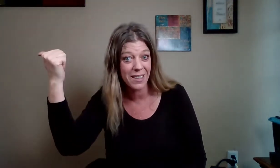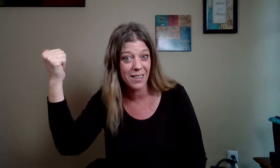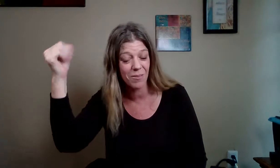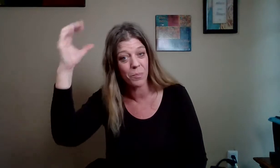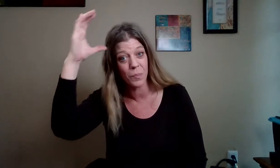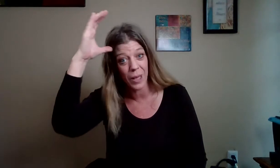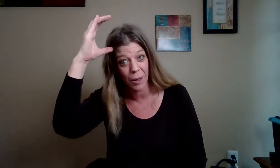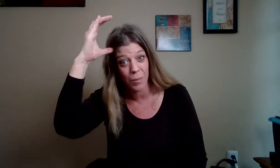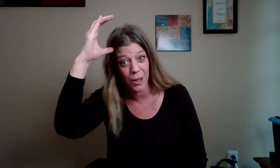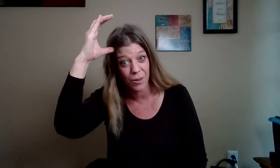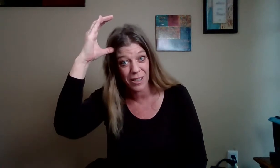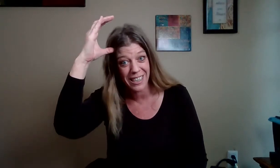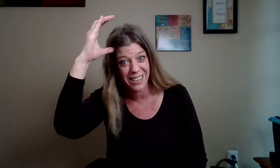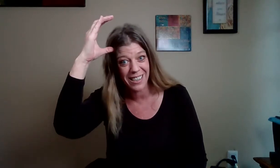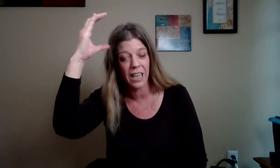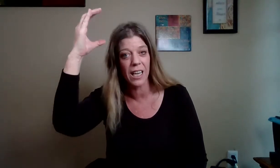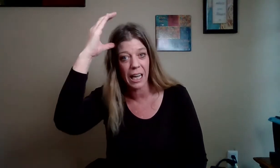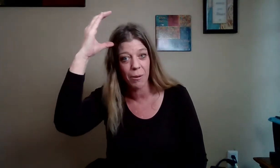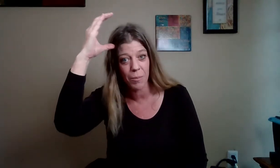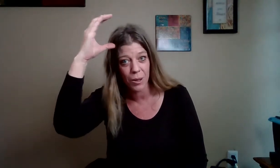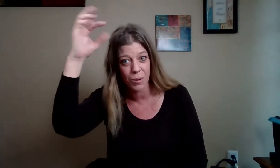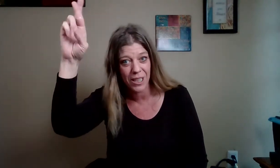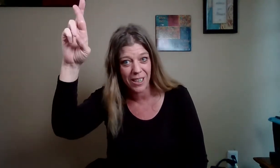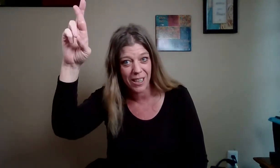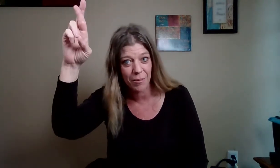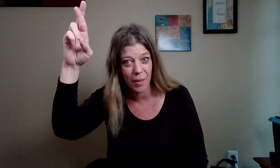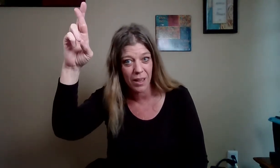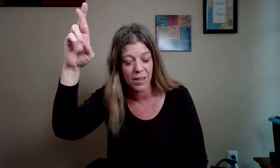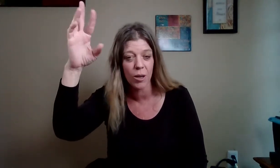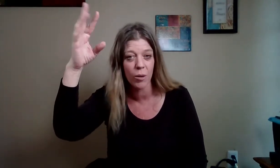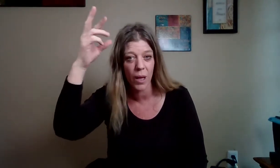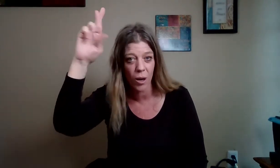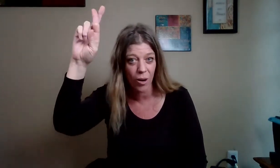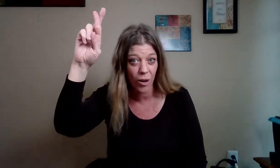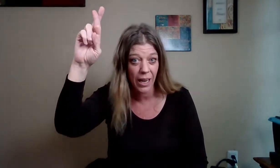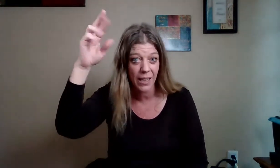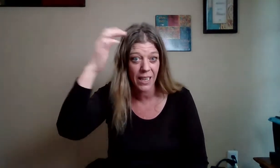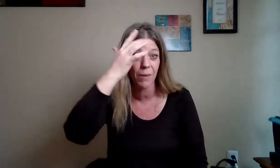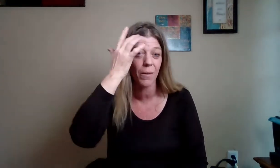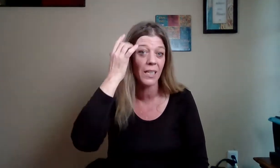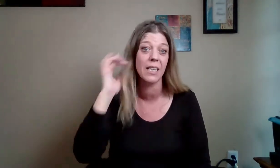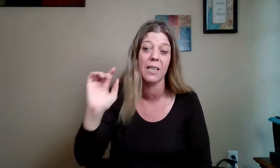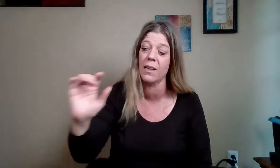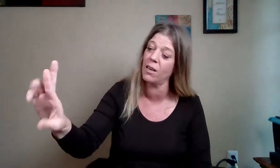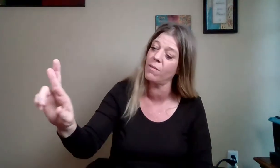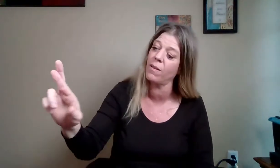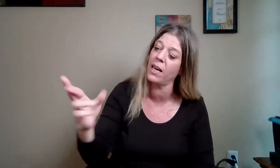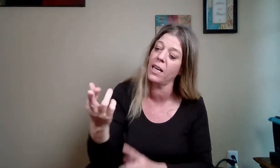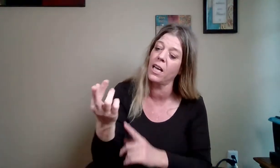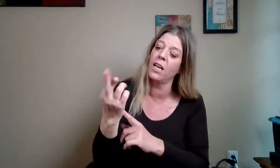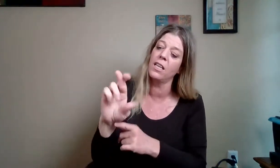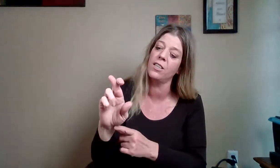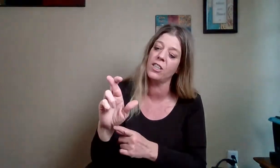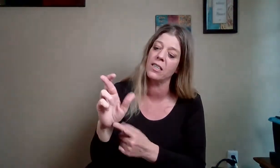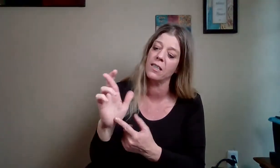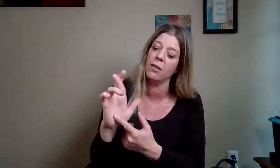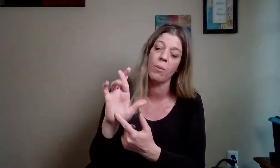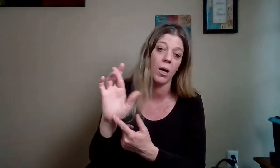computes, compute, computer. So the ending, if I didn't clarify, it just, the